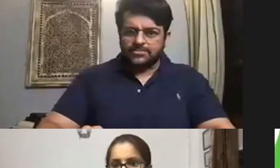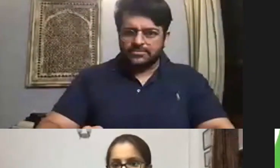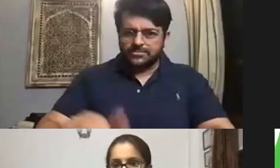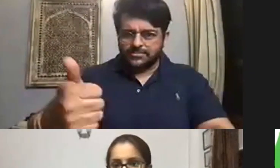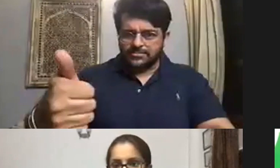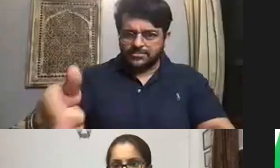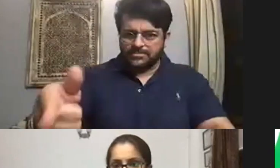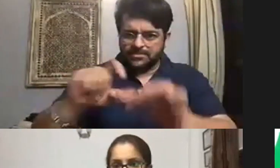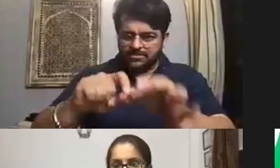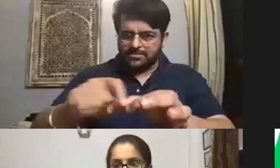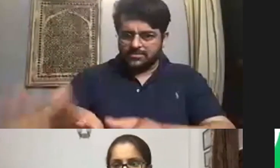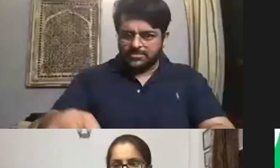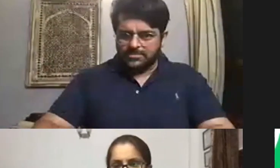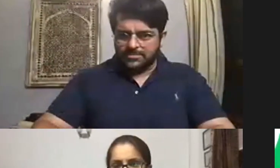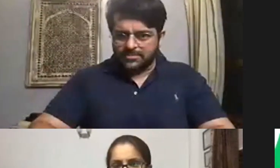Deepak?